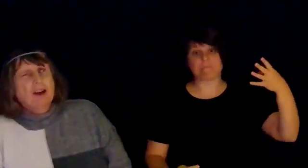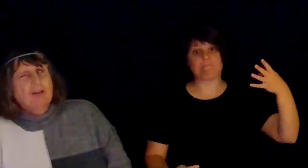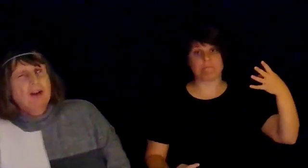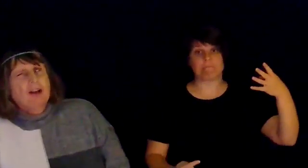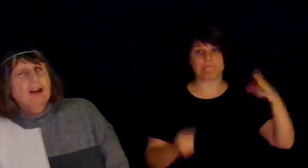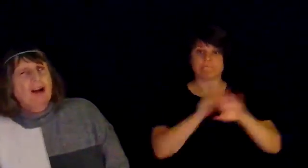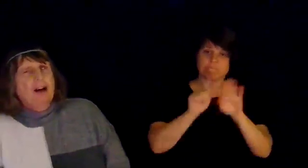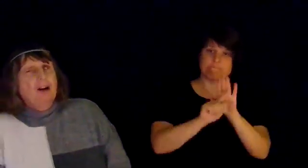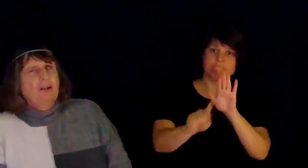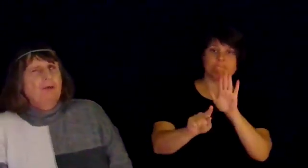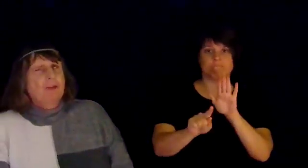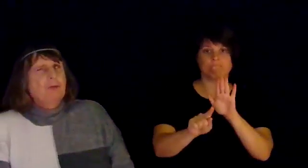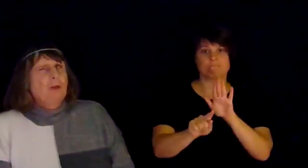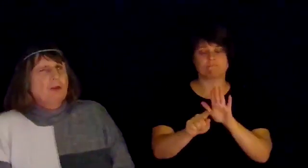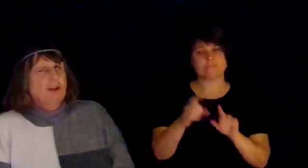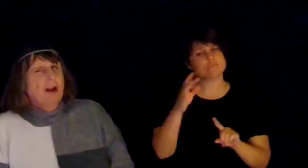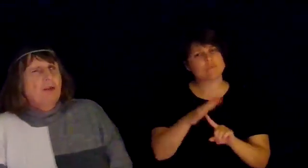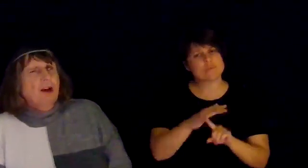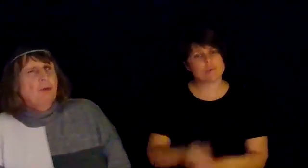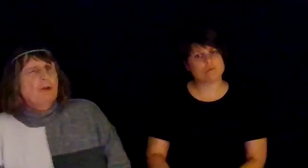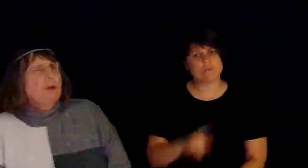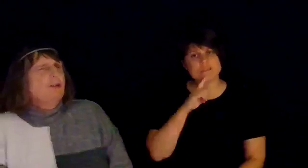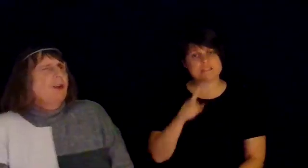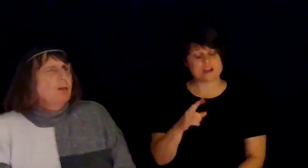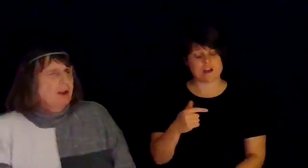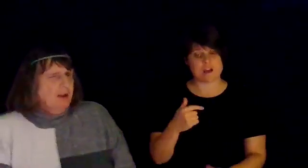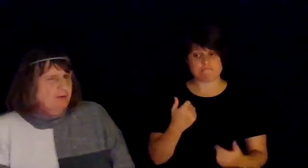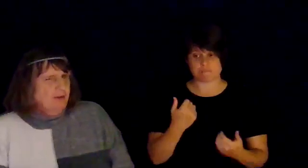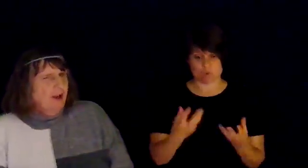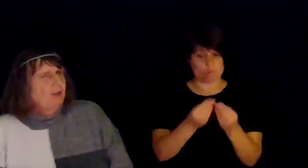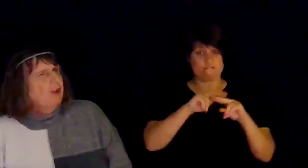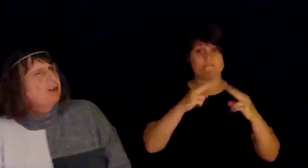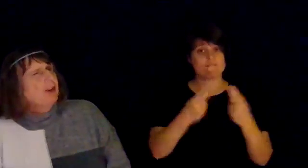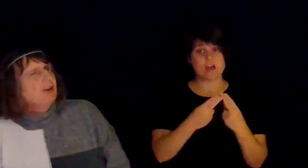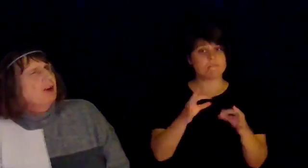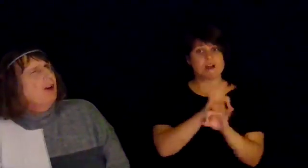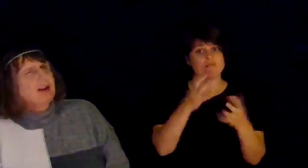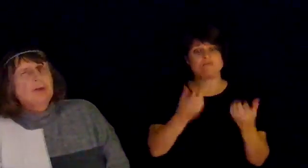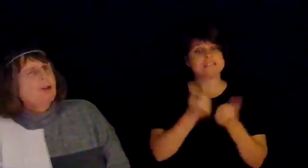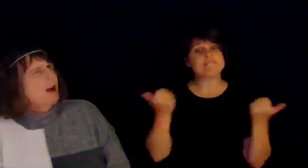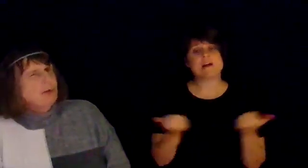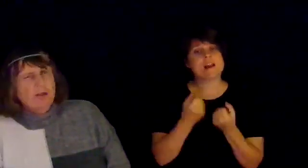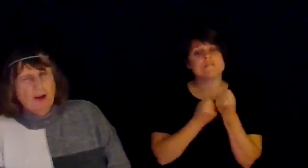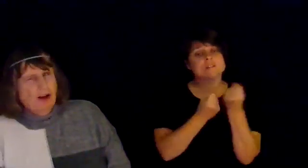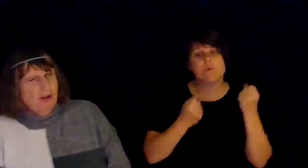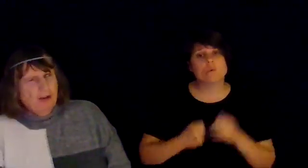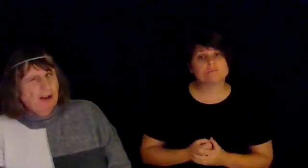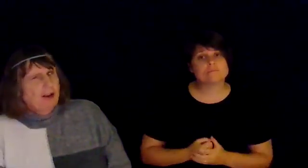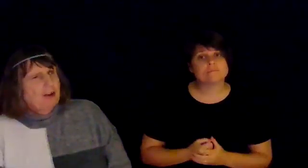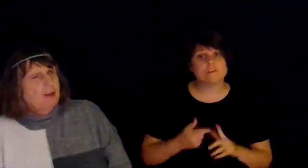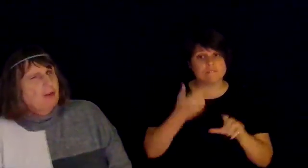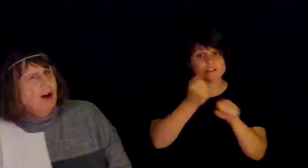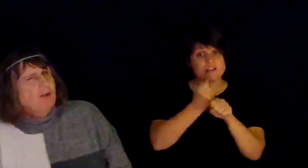don't have enough support when I'm with my family. For instance, none of my family is